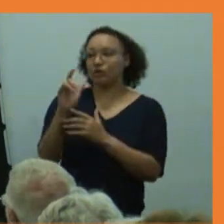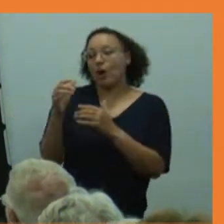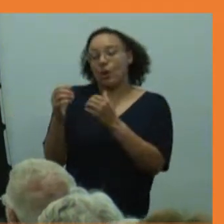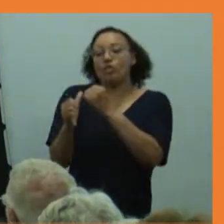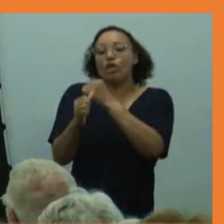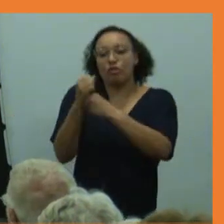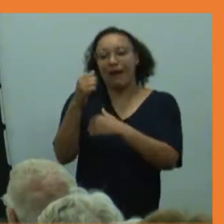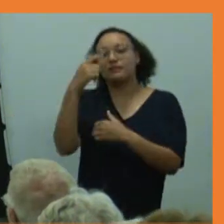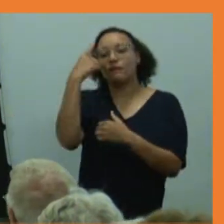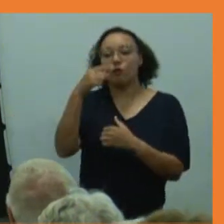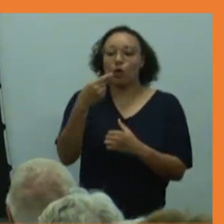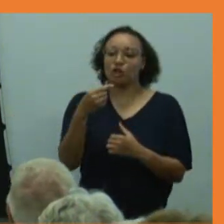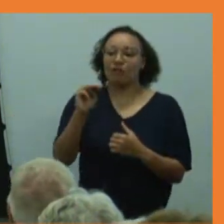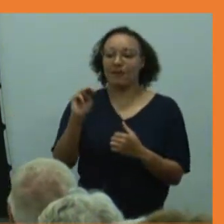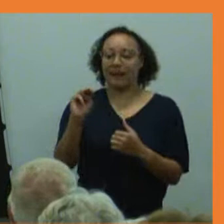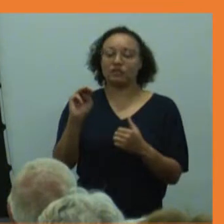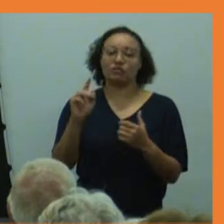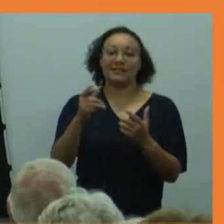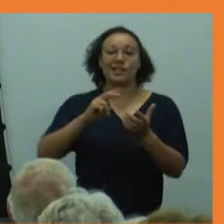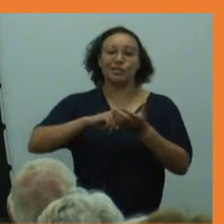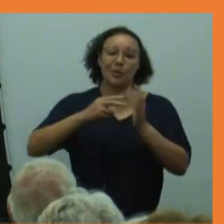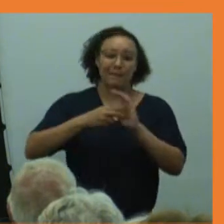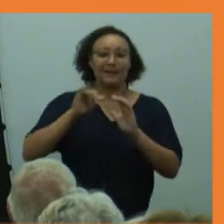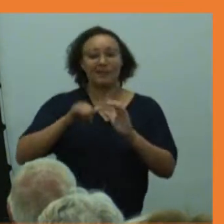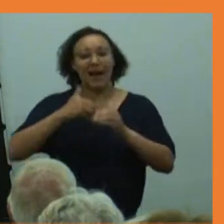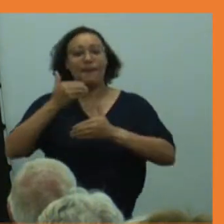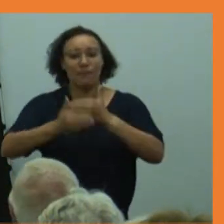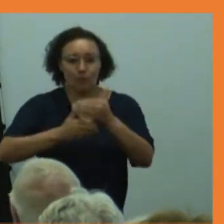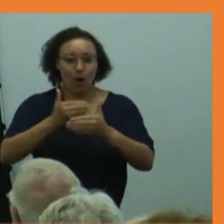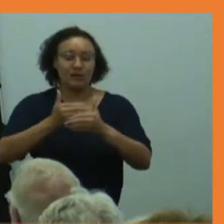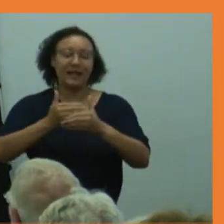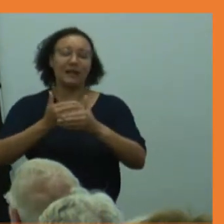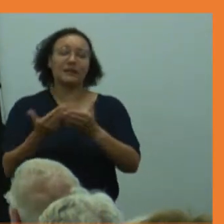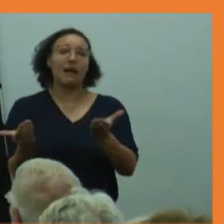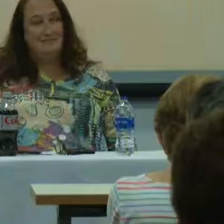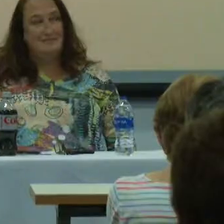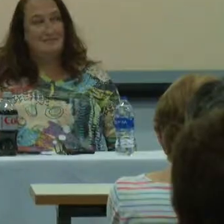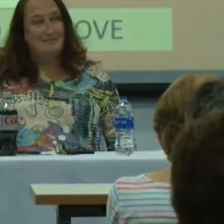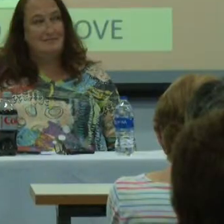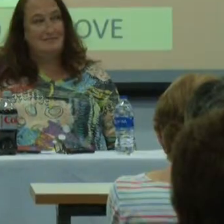sorts. So otherwise you have to repeat the process again after 4 years.